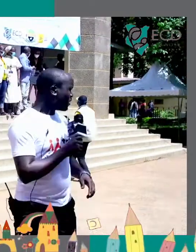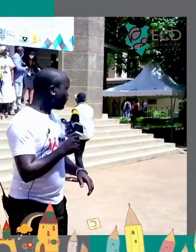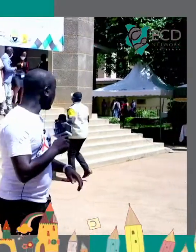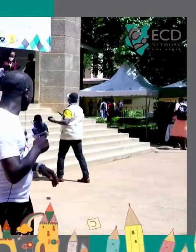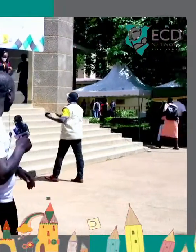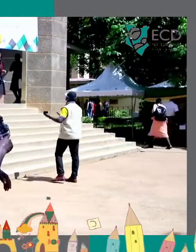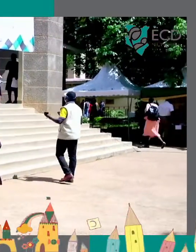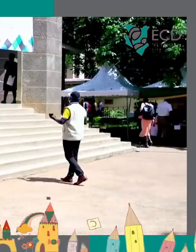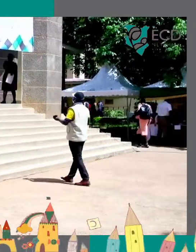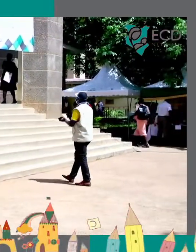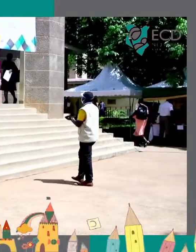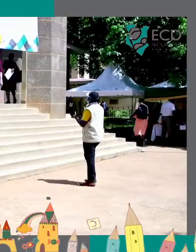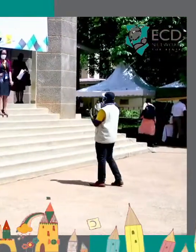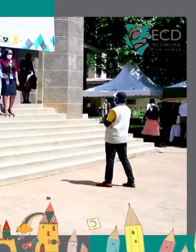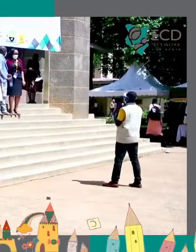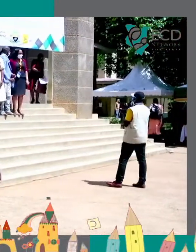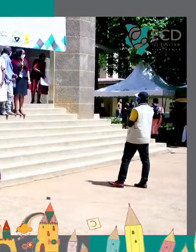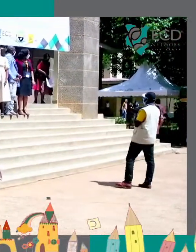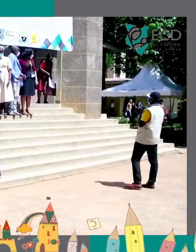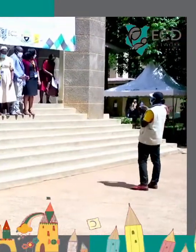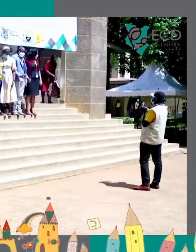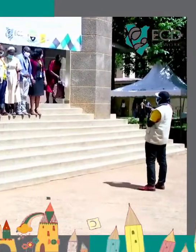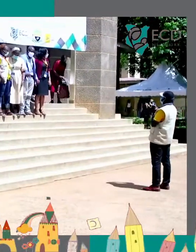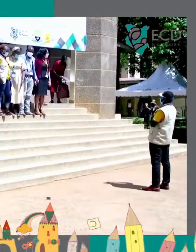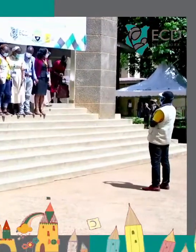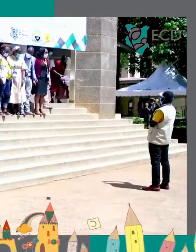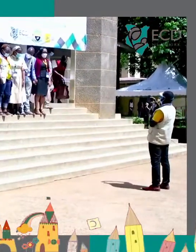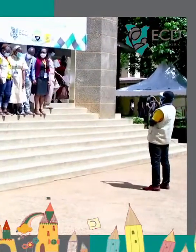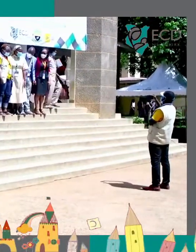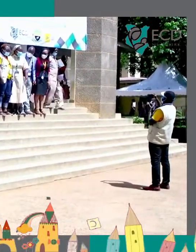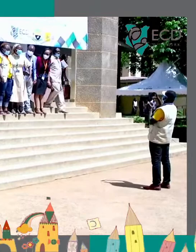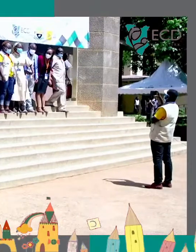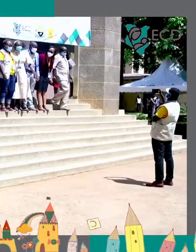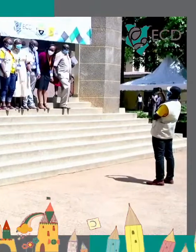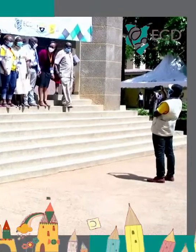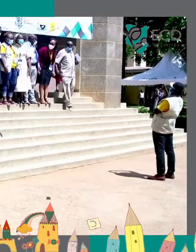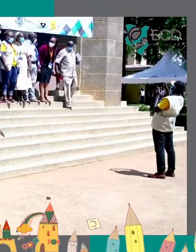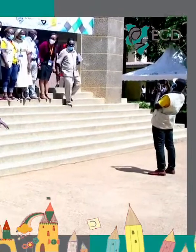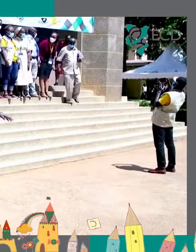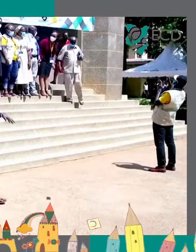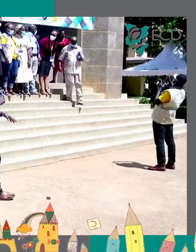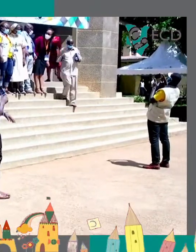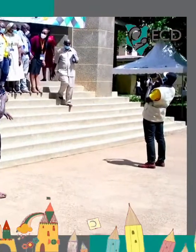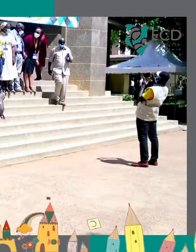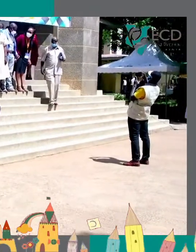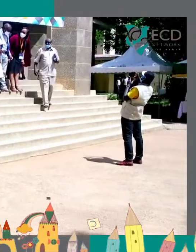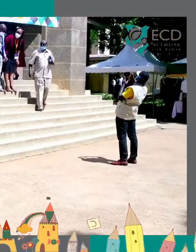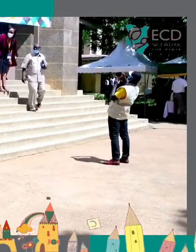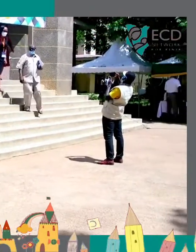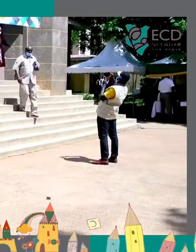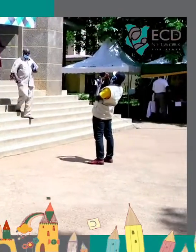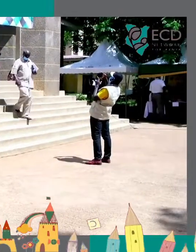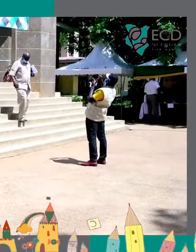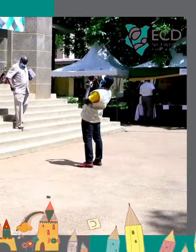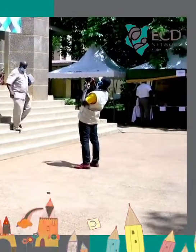glad to hear from another person on what they feel about this